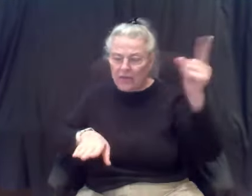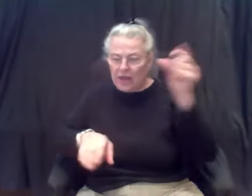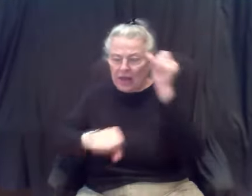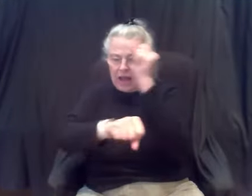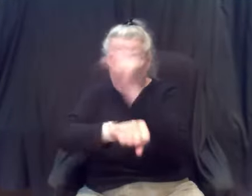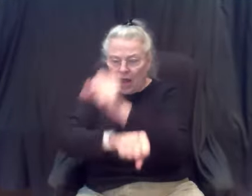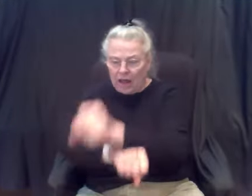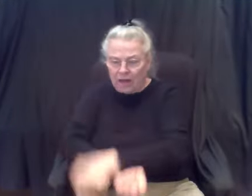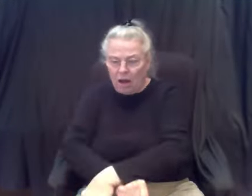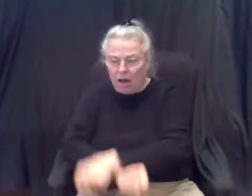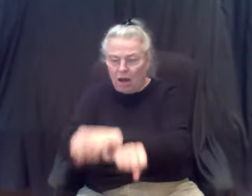he had